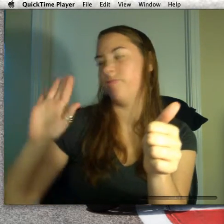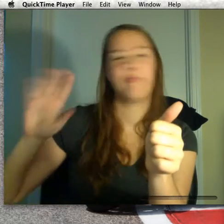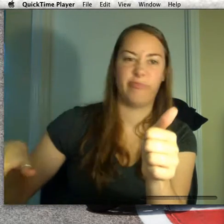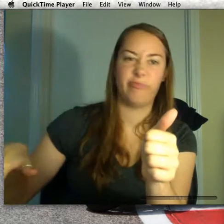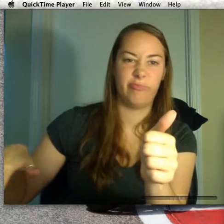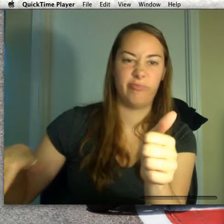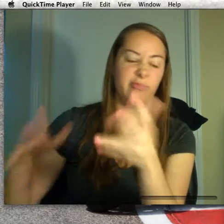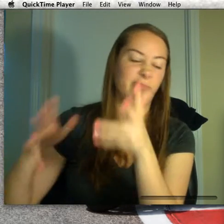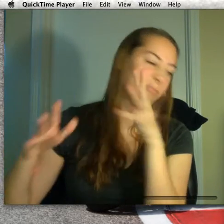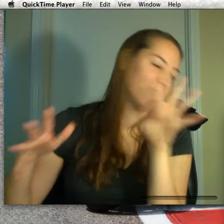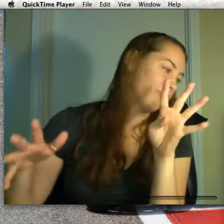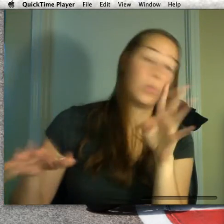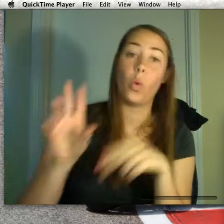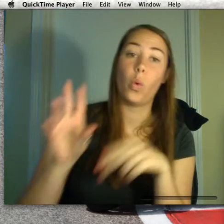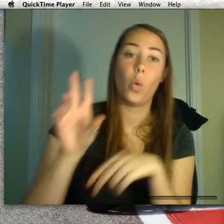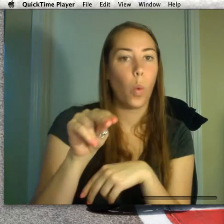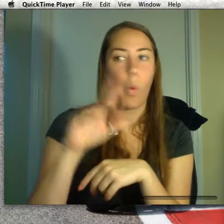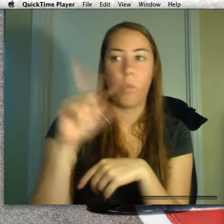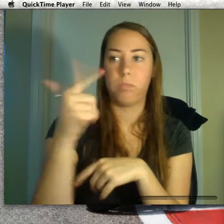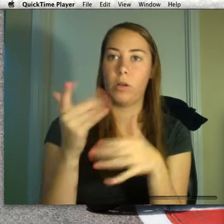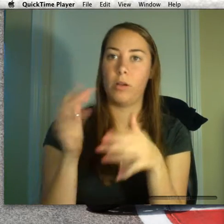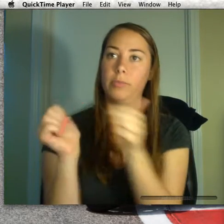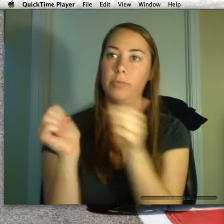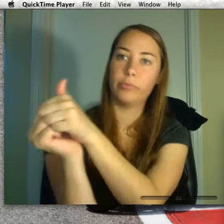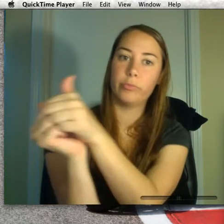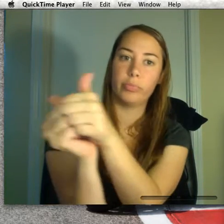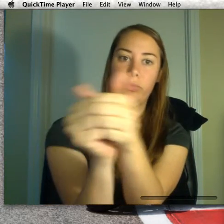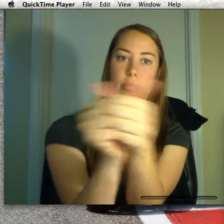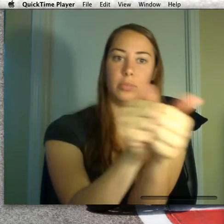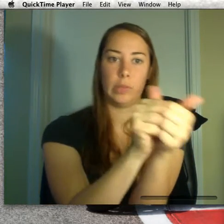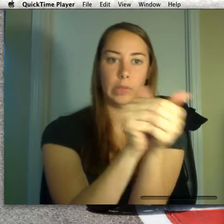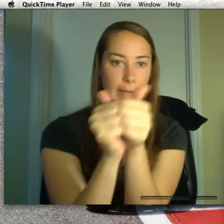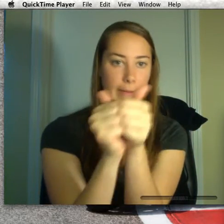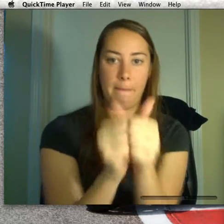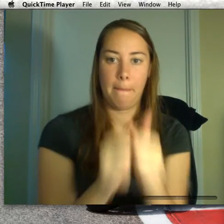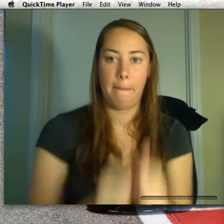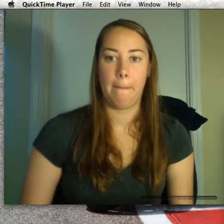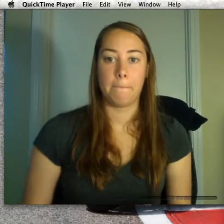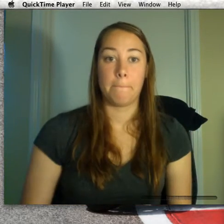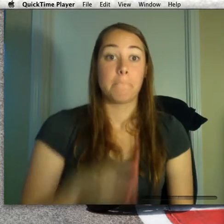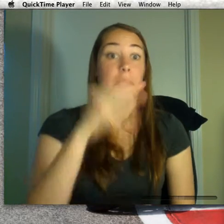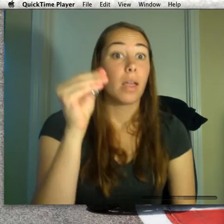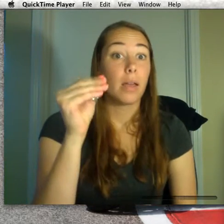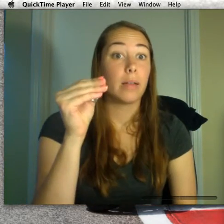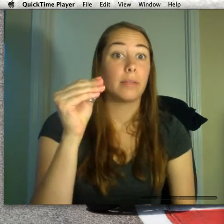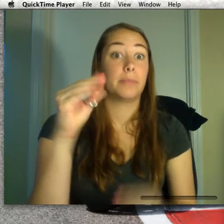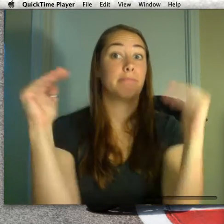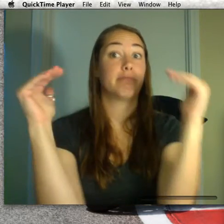equal access, fair share, and the concern for the least of